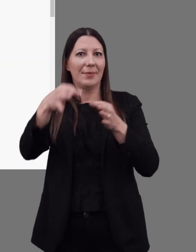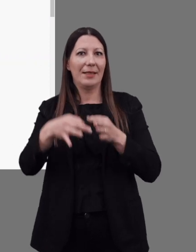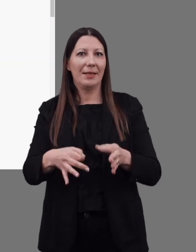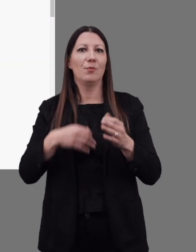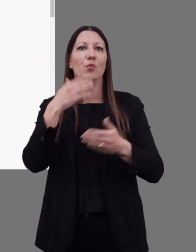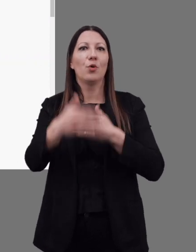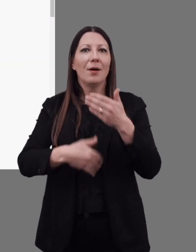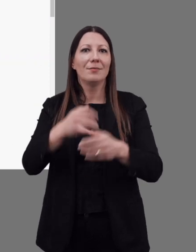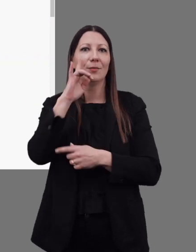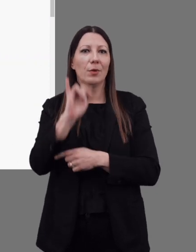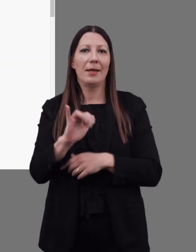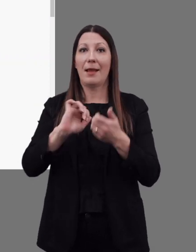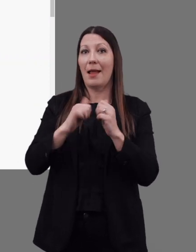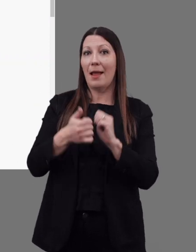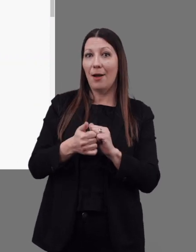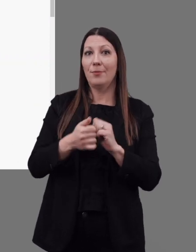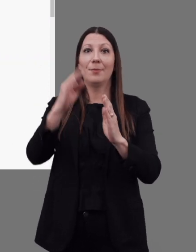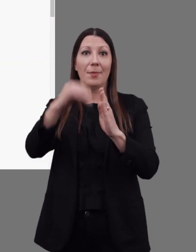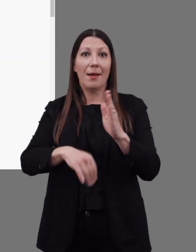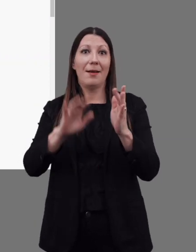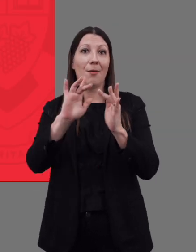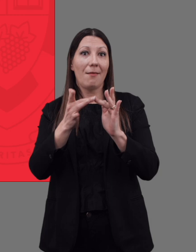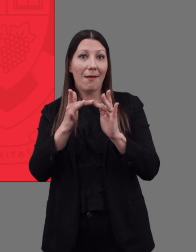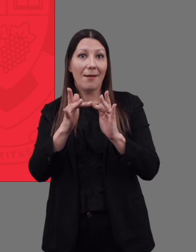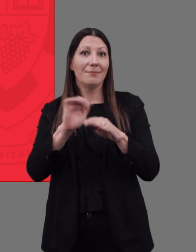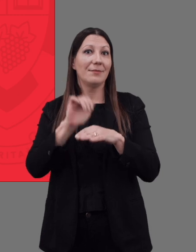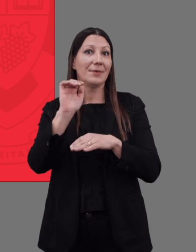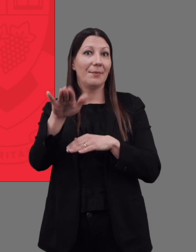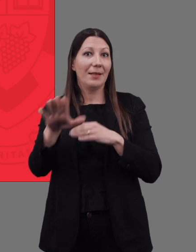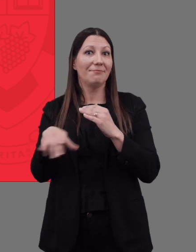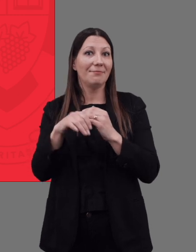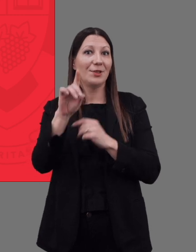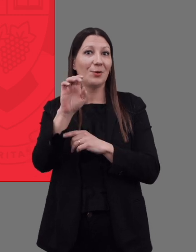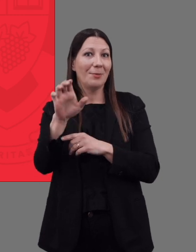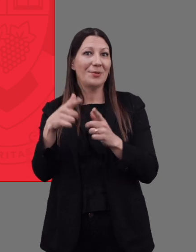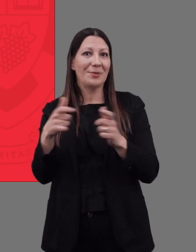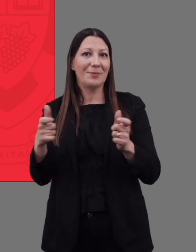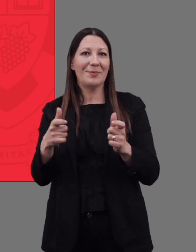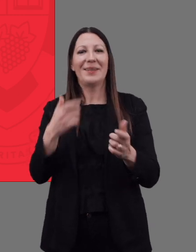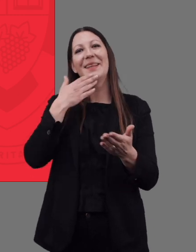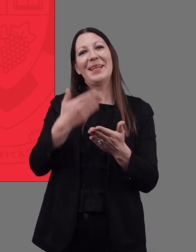application and submit your documents and so forth. Thank you for joining me.